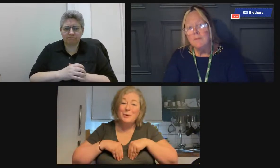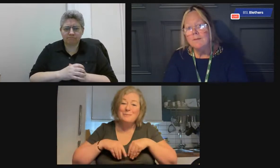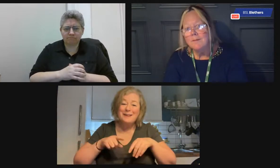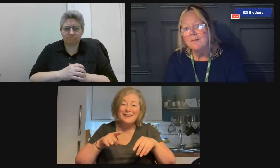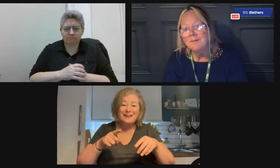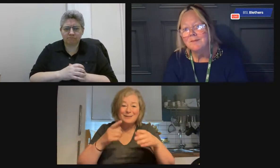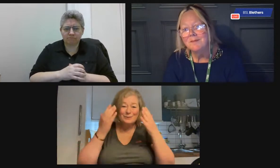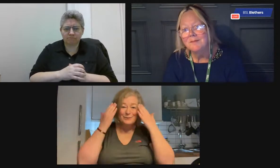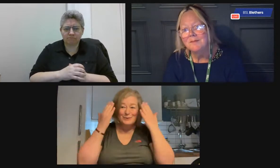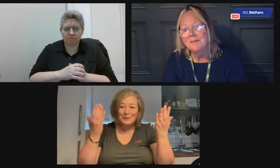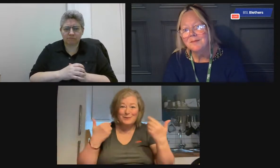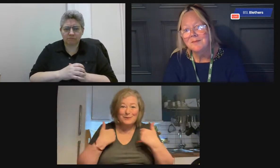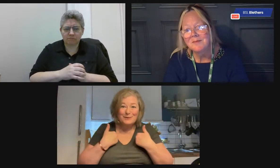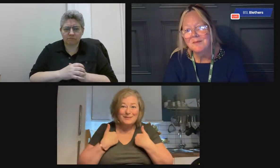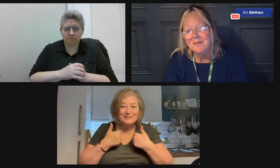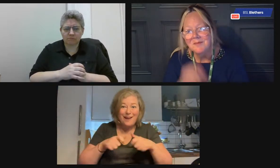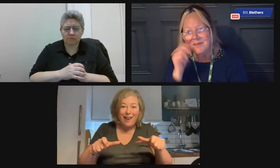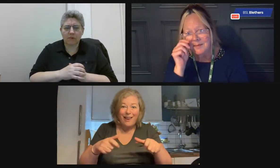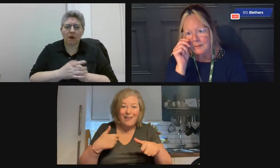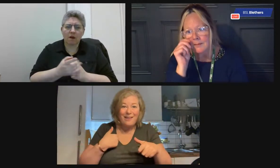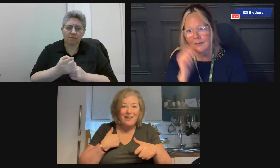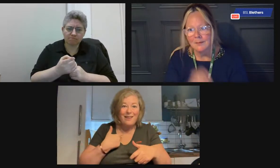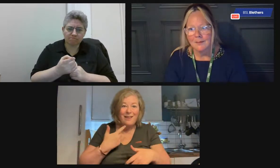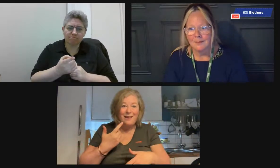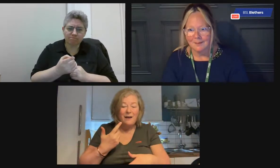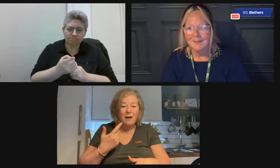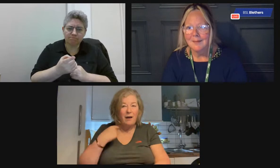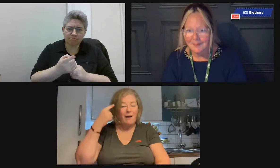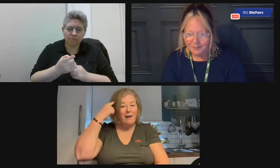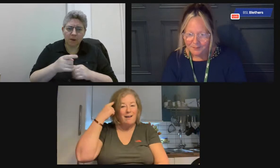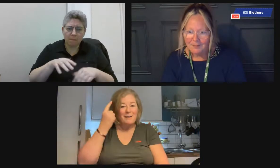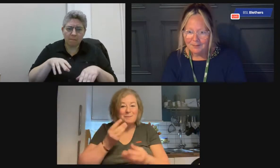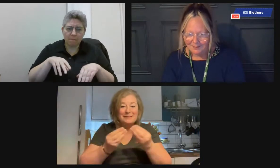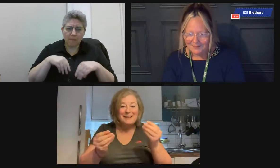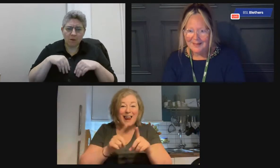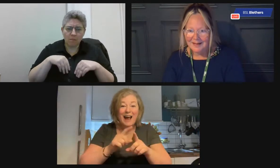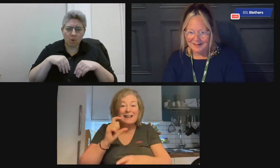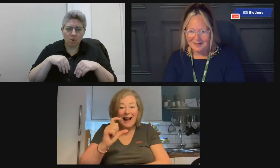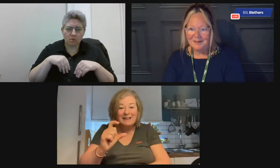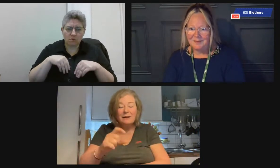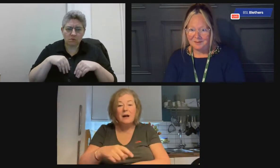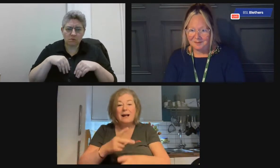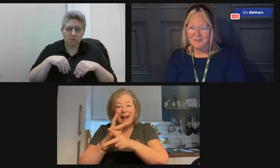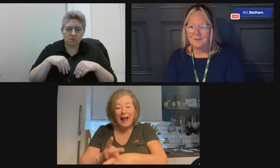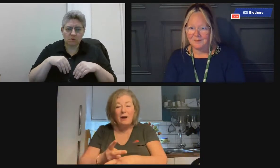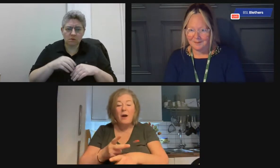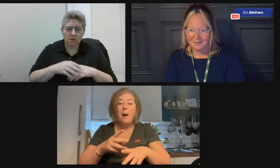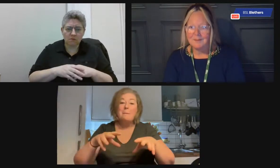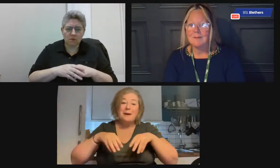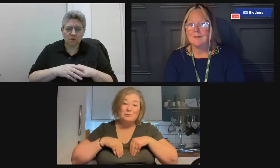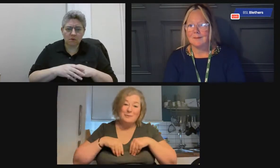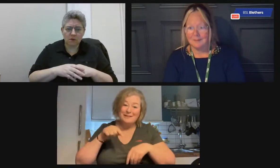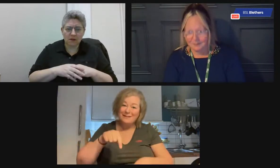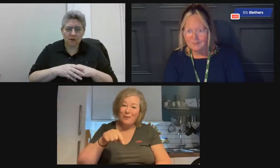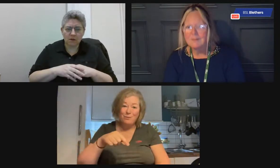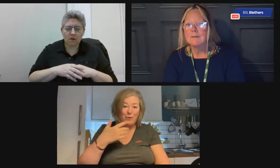agreement. So important. Leaving like menopause, I still don't know about that. You know,